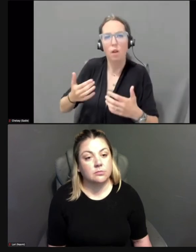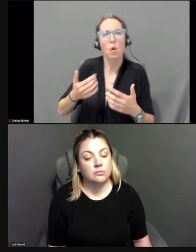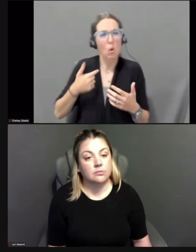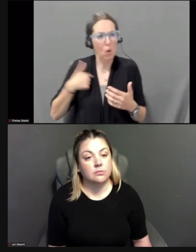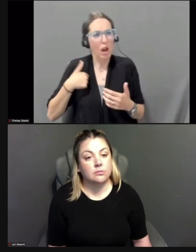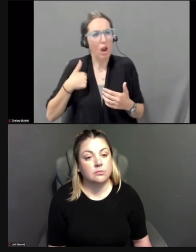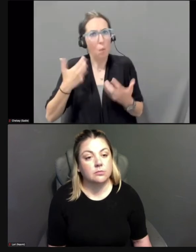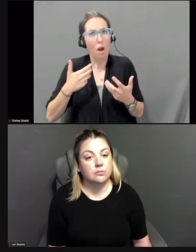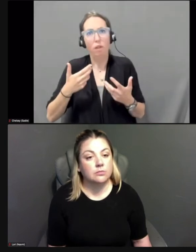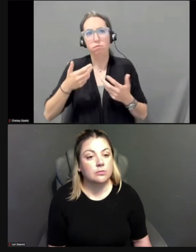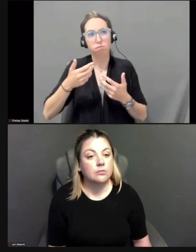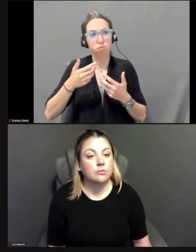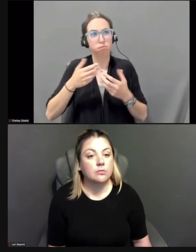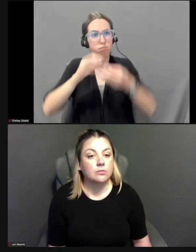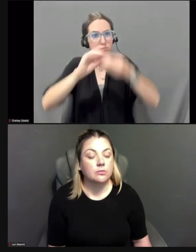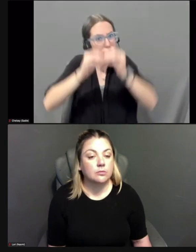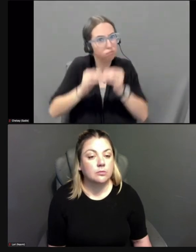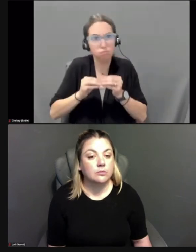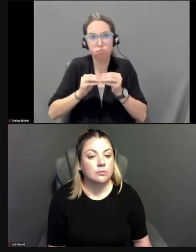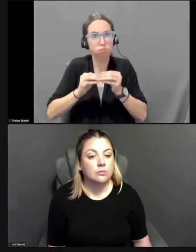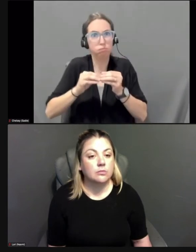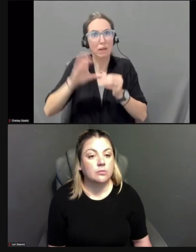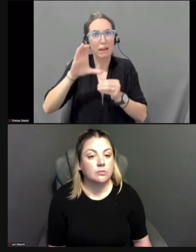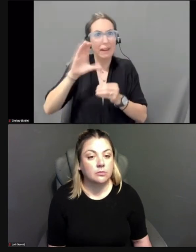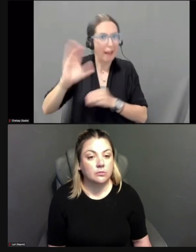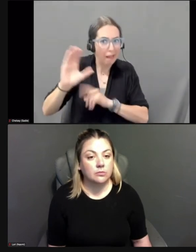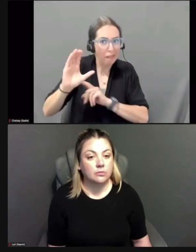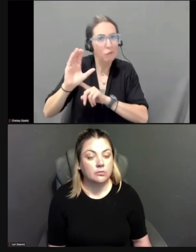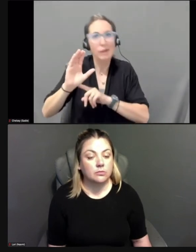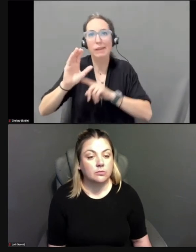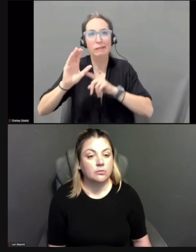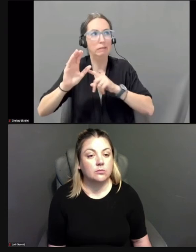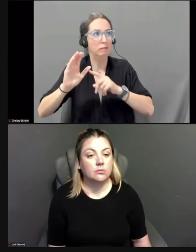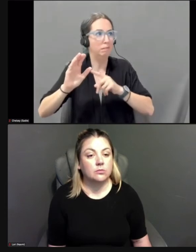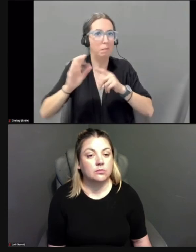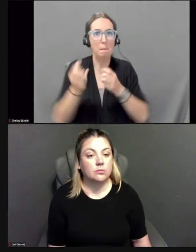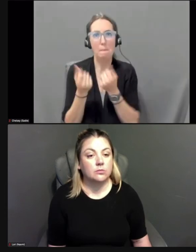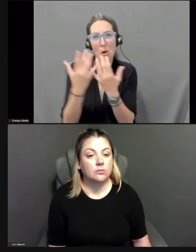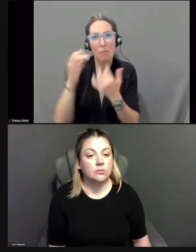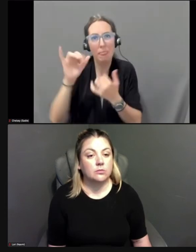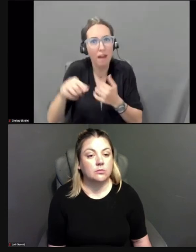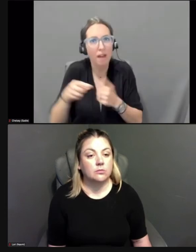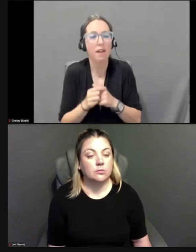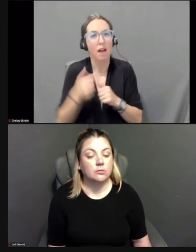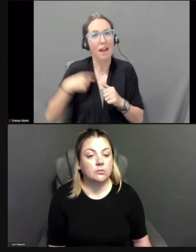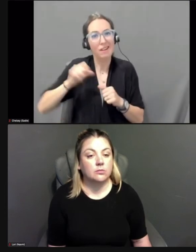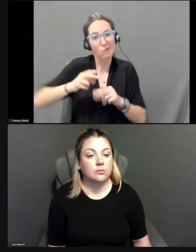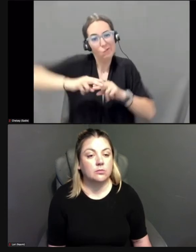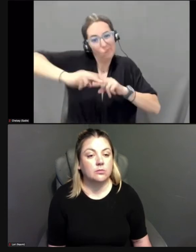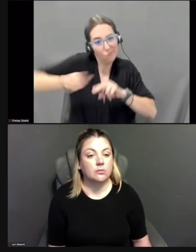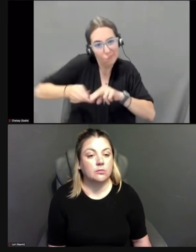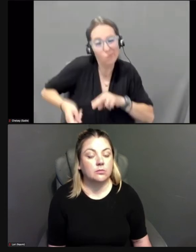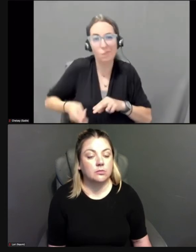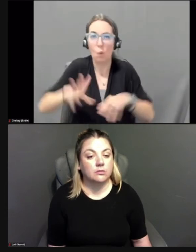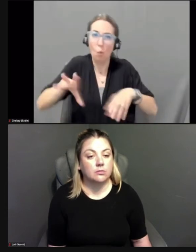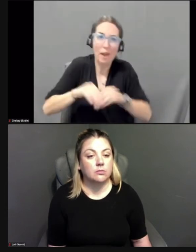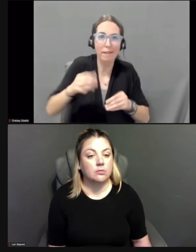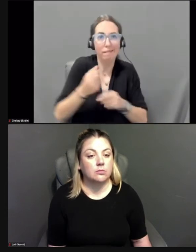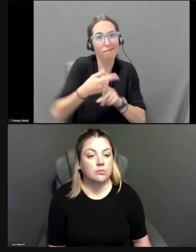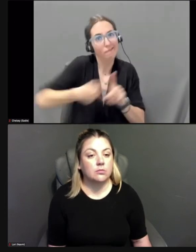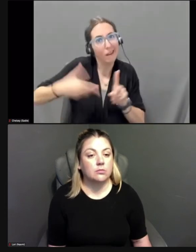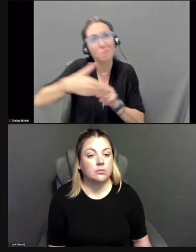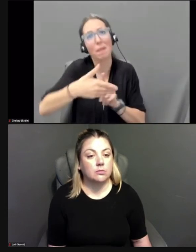in, I need to lose this many pounds because my sister is getting married next month, and that sort of thing. So finding a